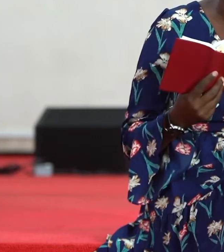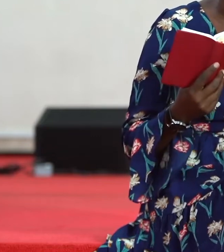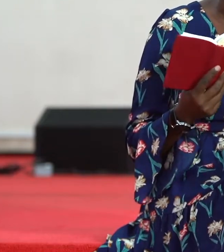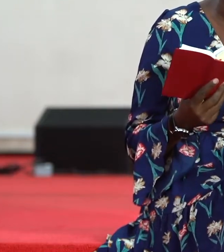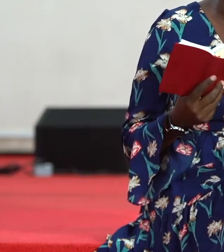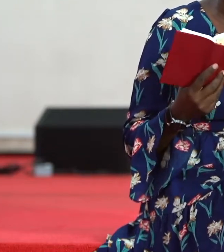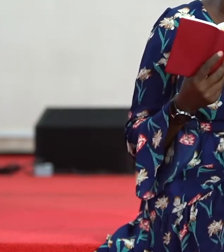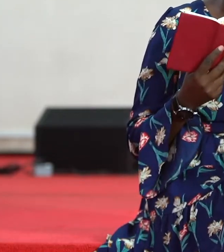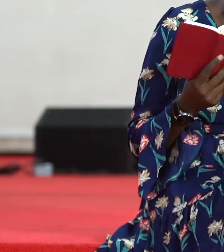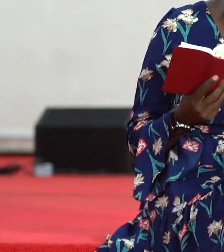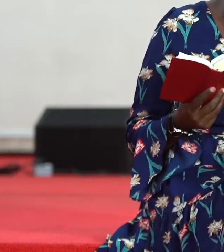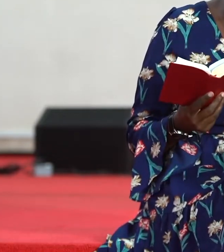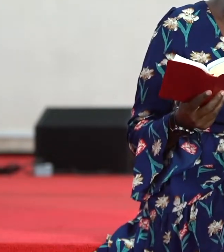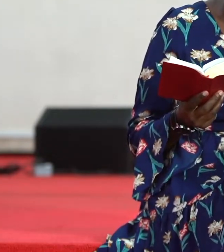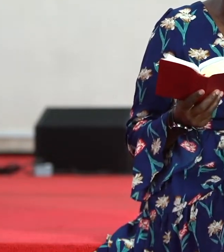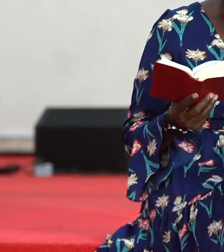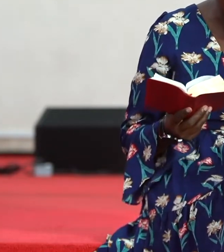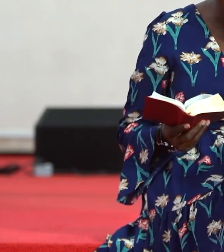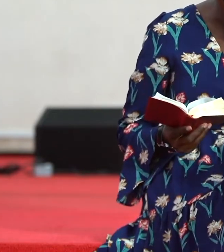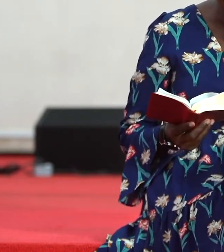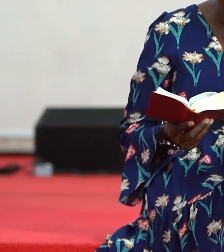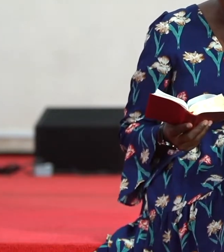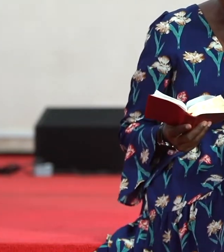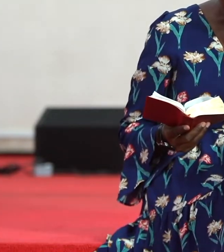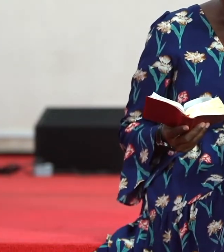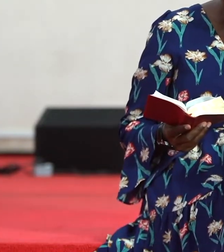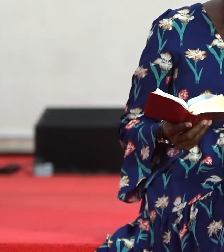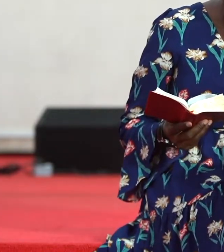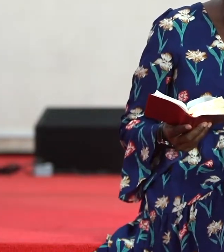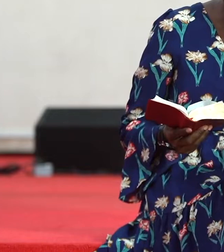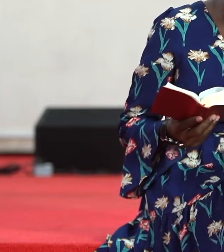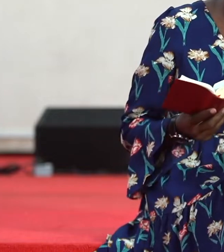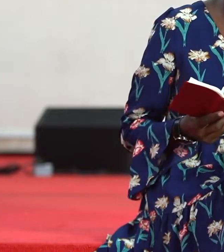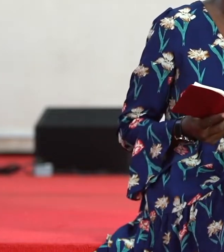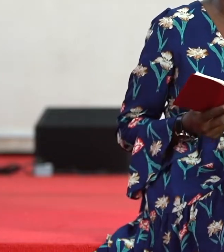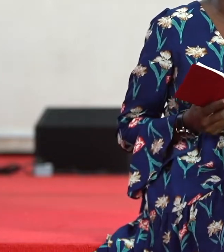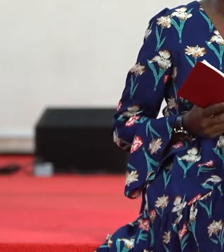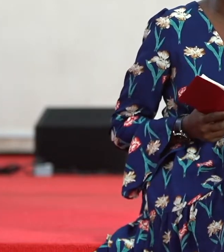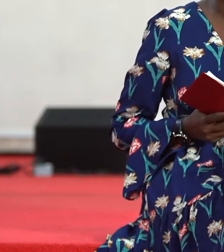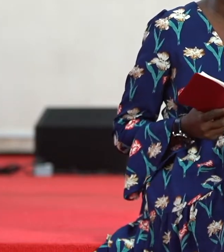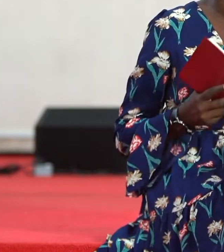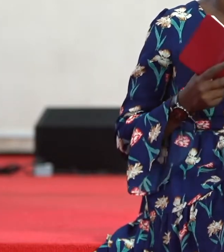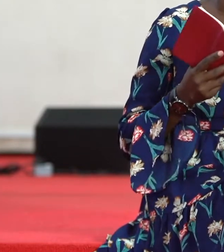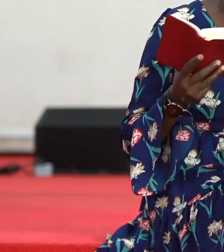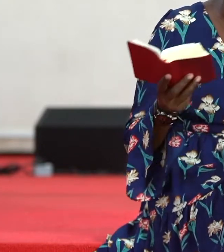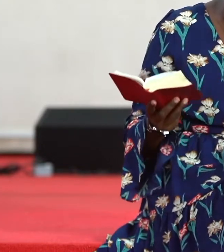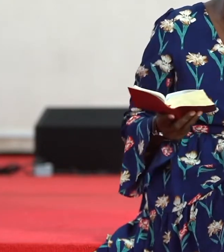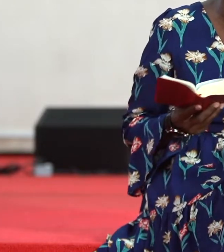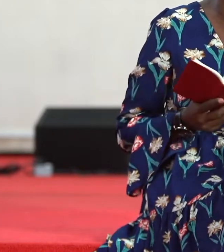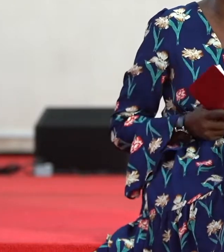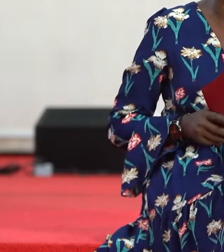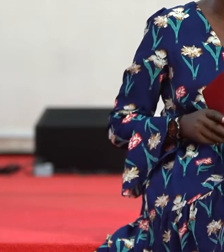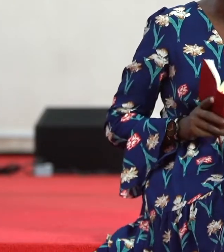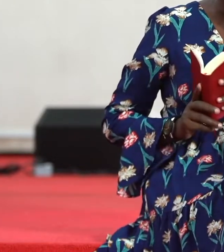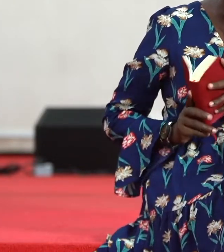that is an incredible blessing. Another blessing that we have, an